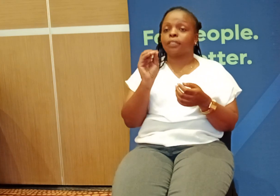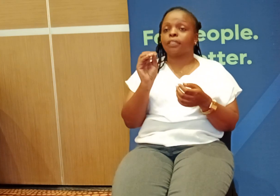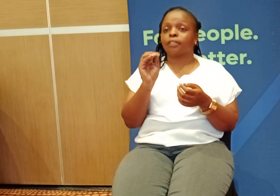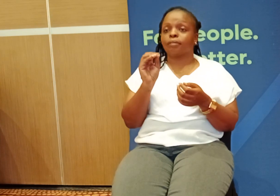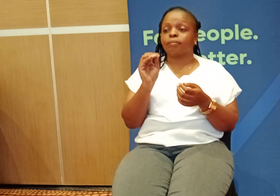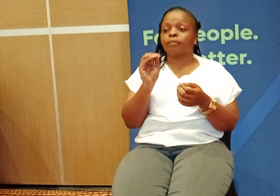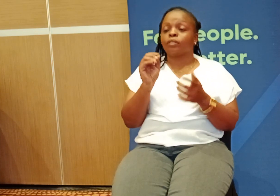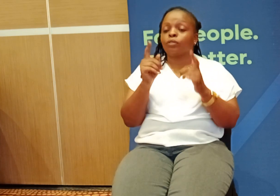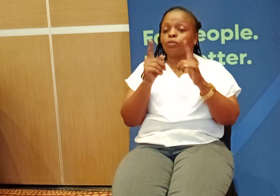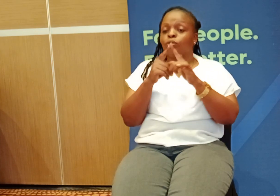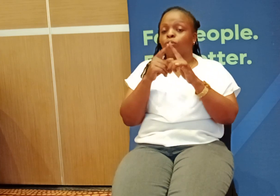to Access Group,